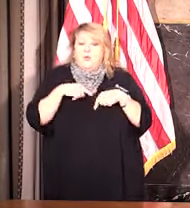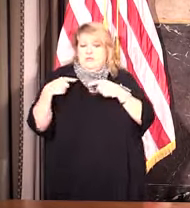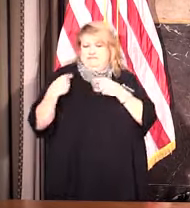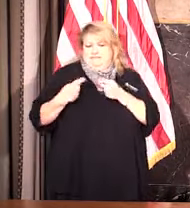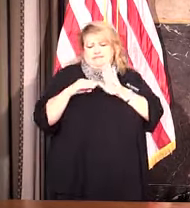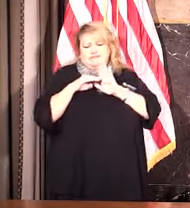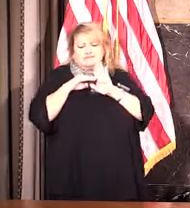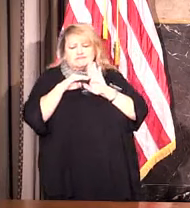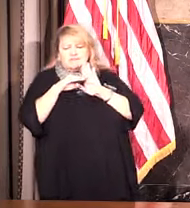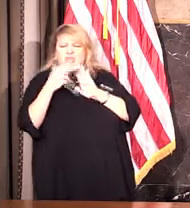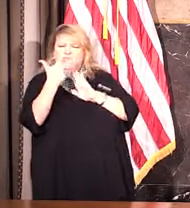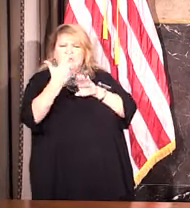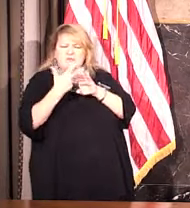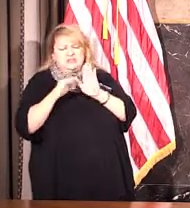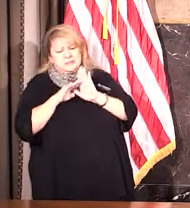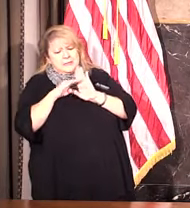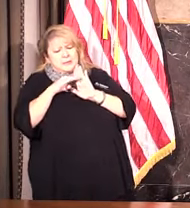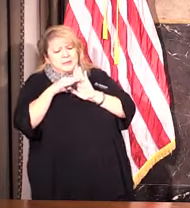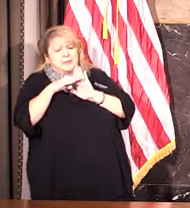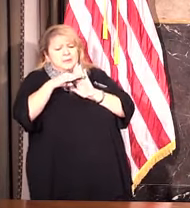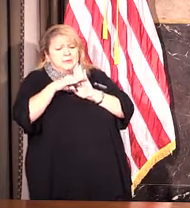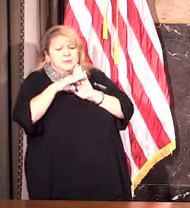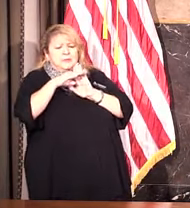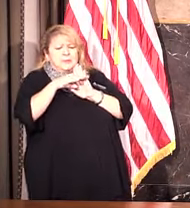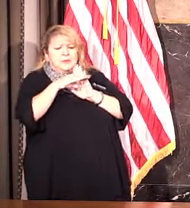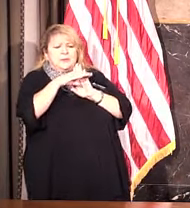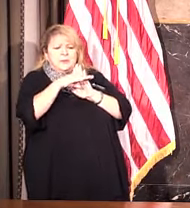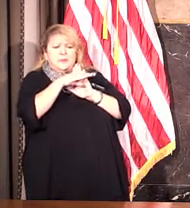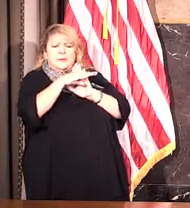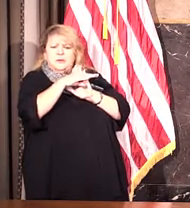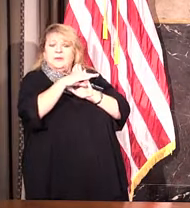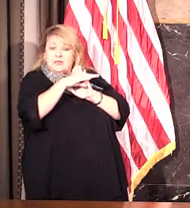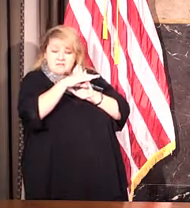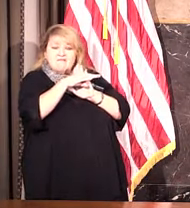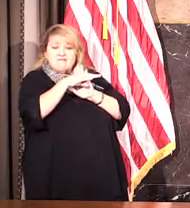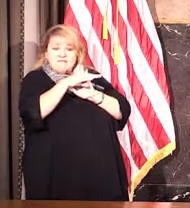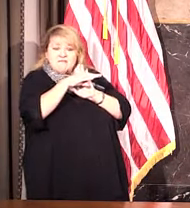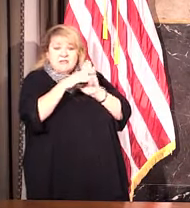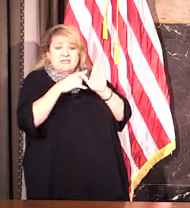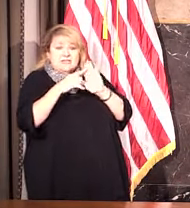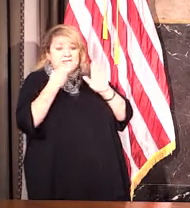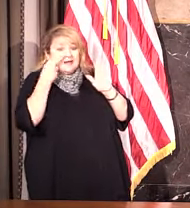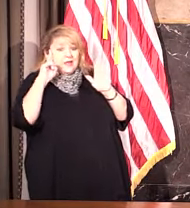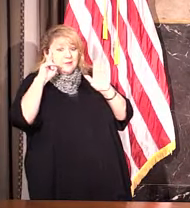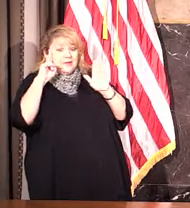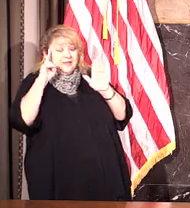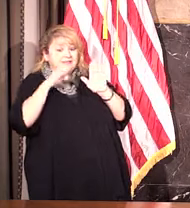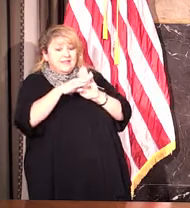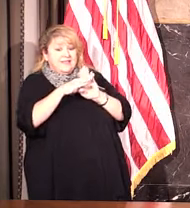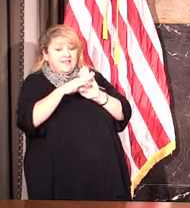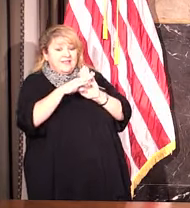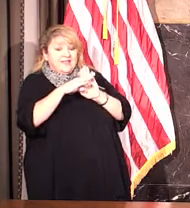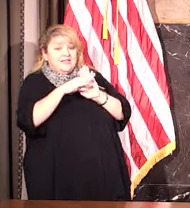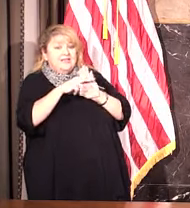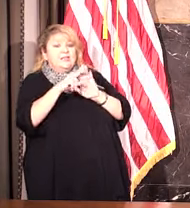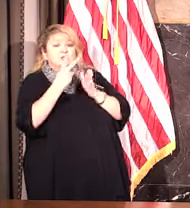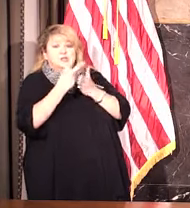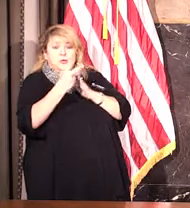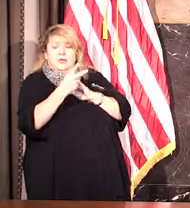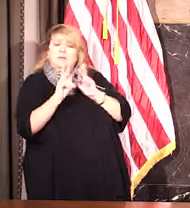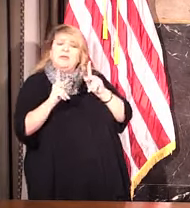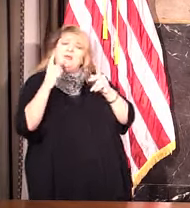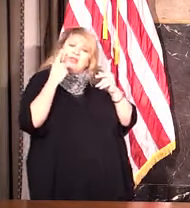for almost 3 months. But then we came upon Halloween, and I think people decided